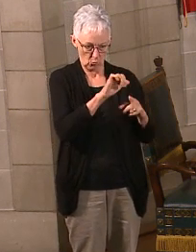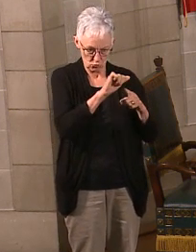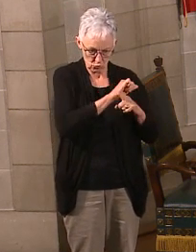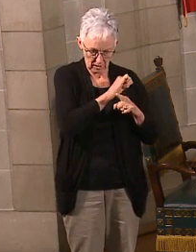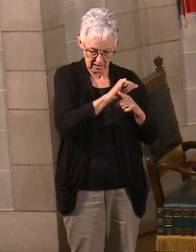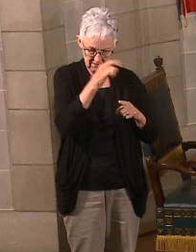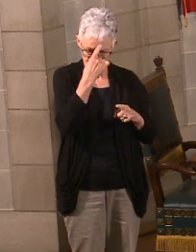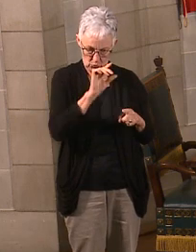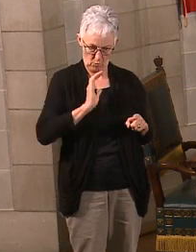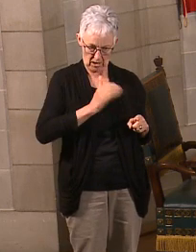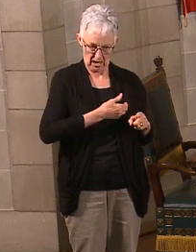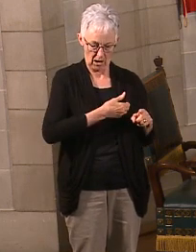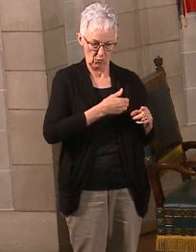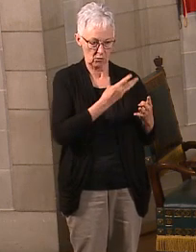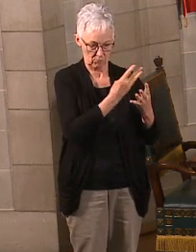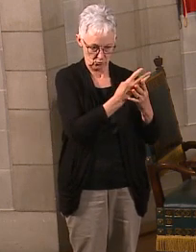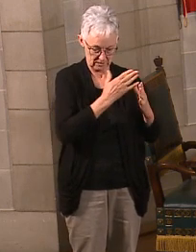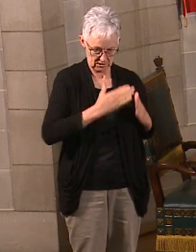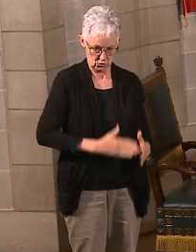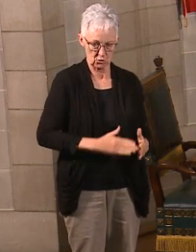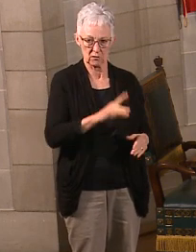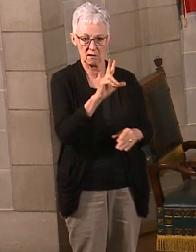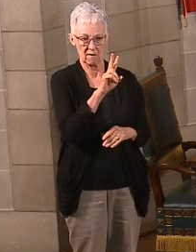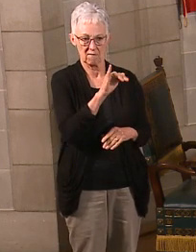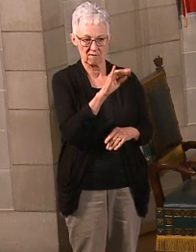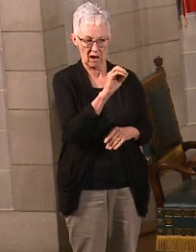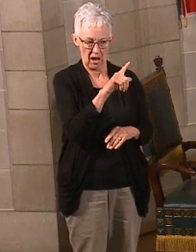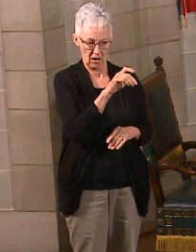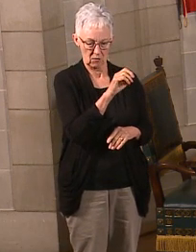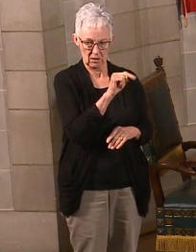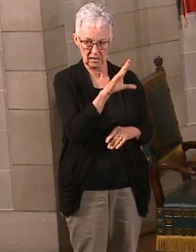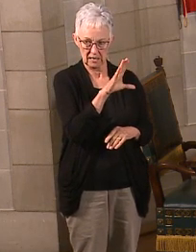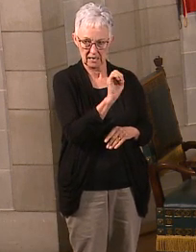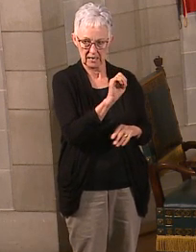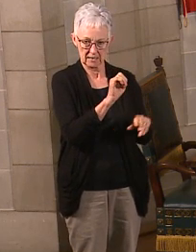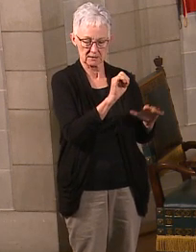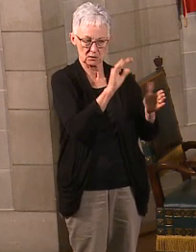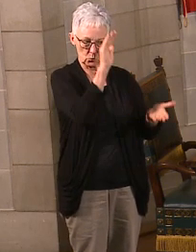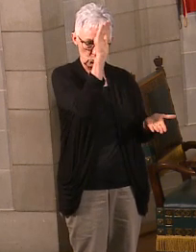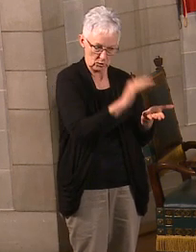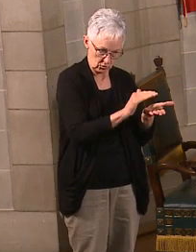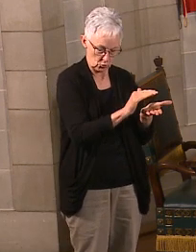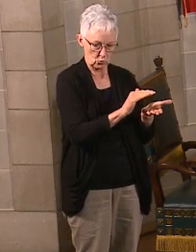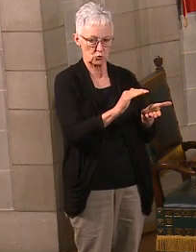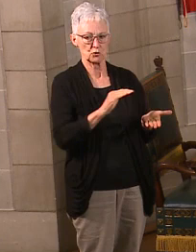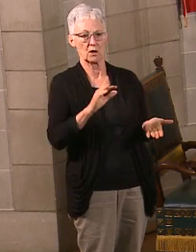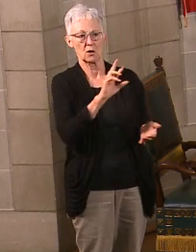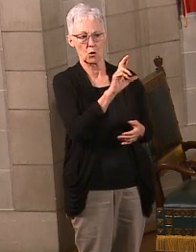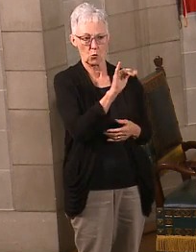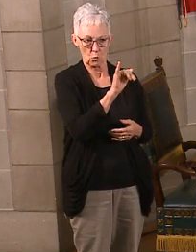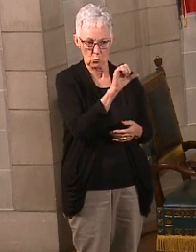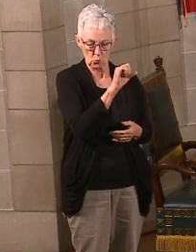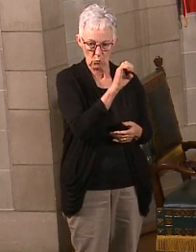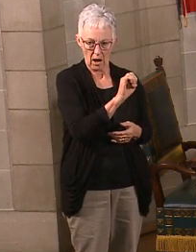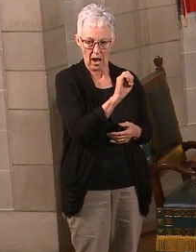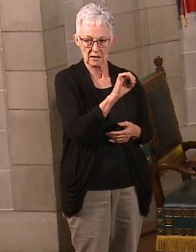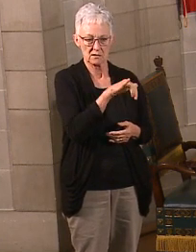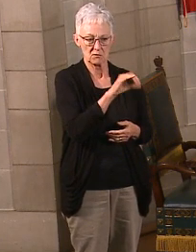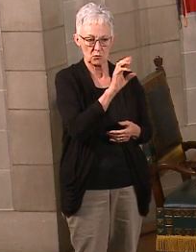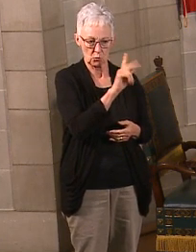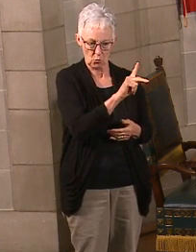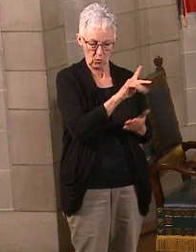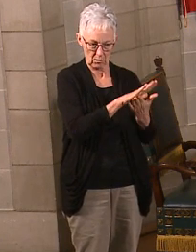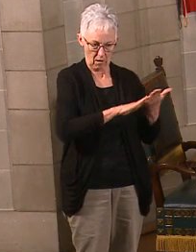skills, CBIs, violence reduction, and privately funded programs like RISE, York College, and Prison